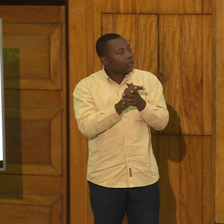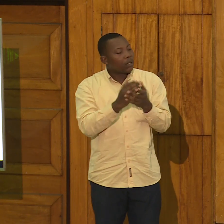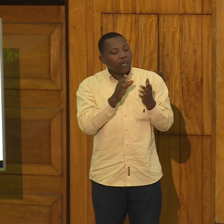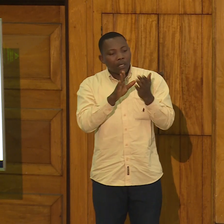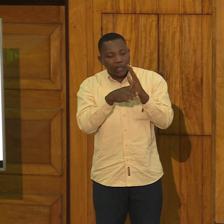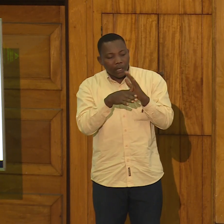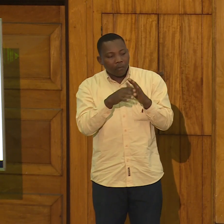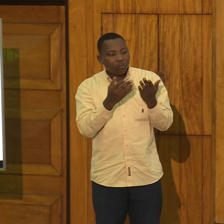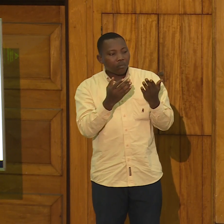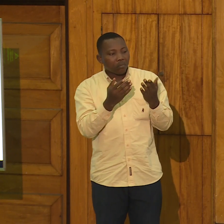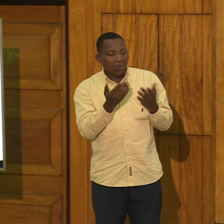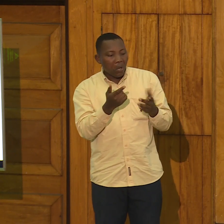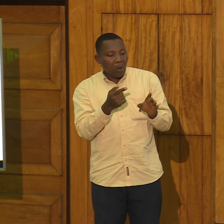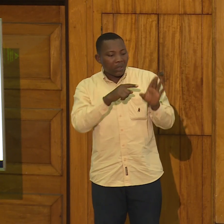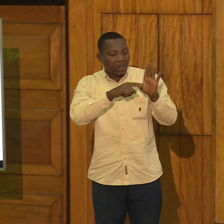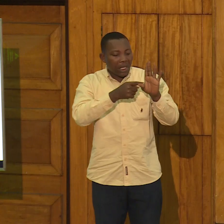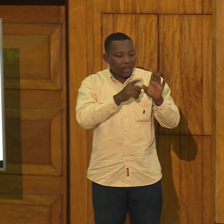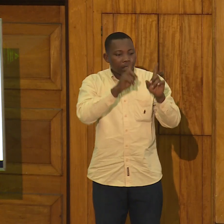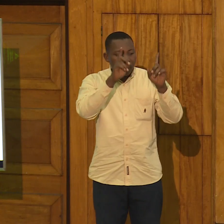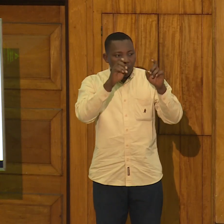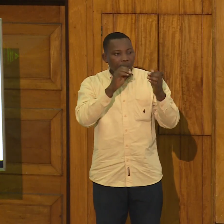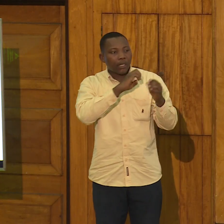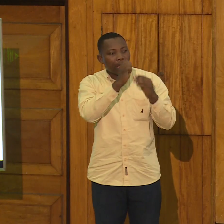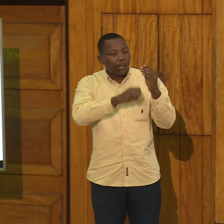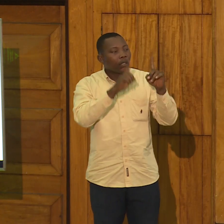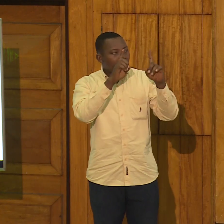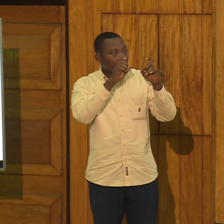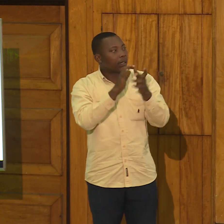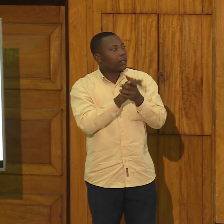at exit point when they graduate.